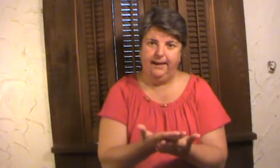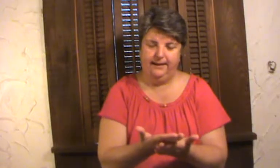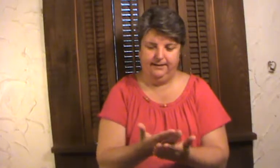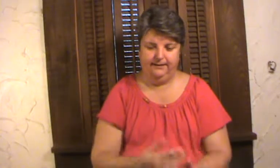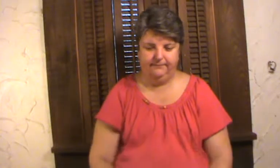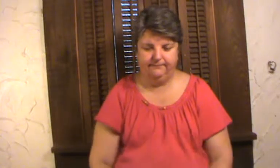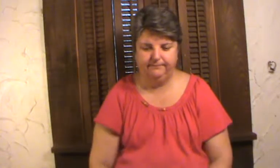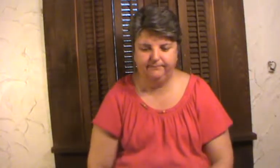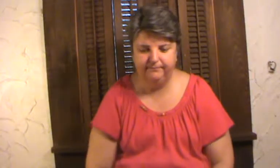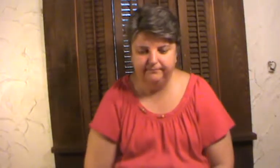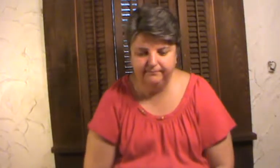pancake.